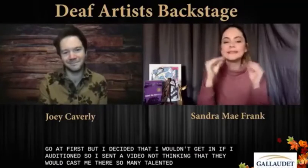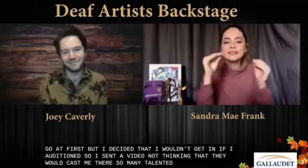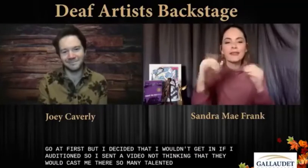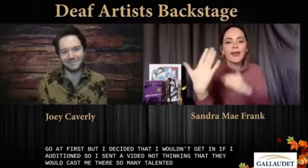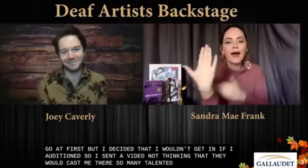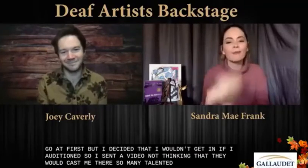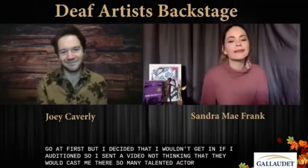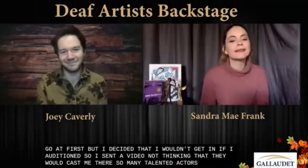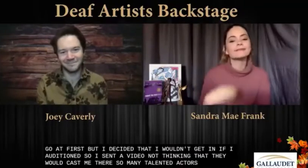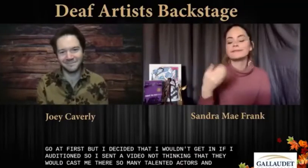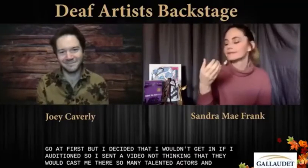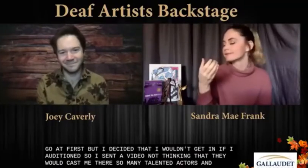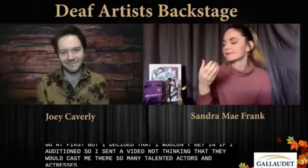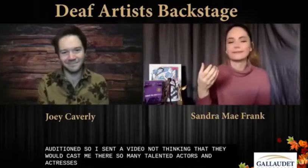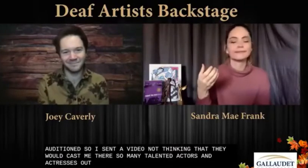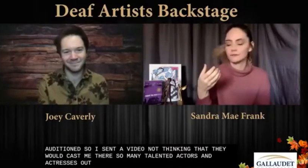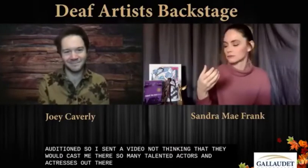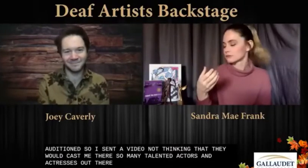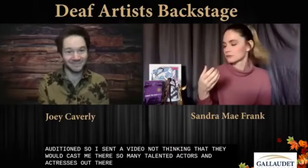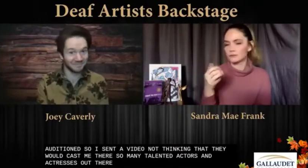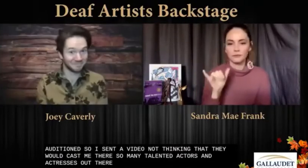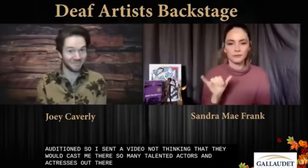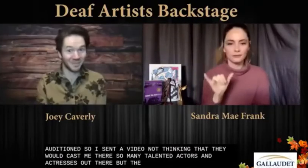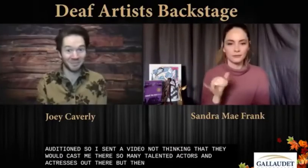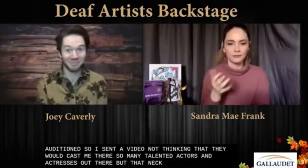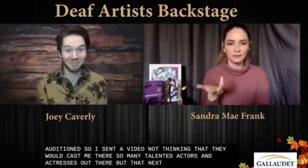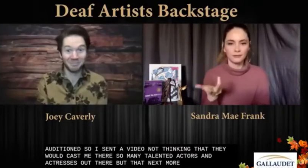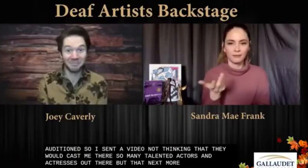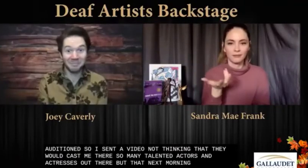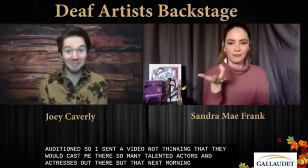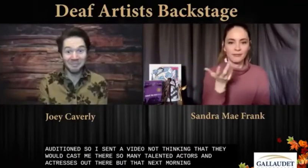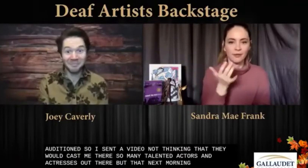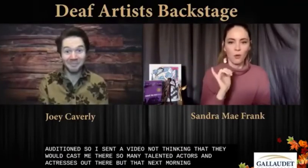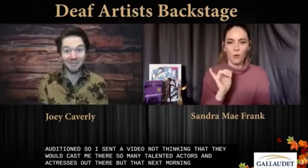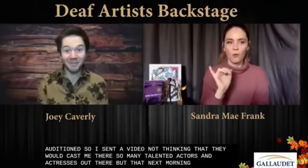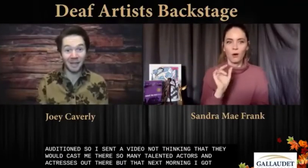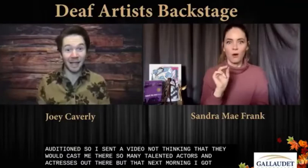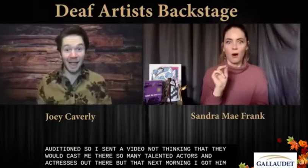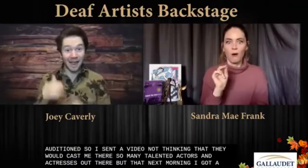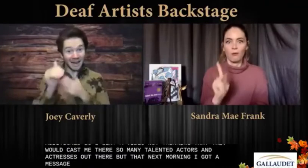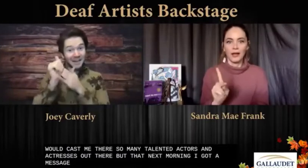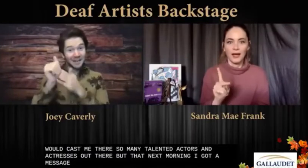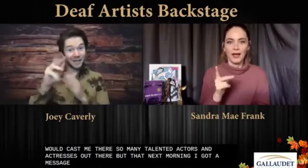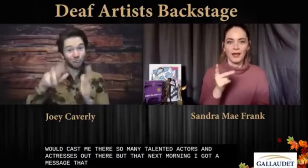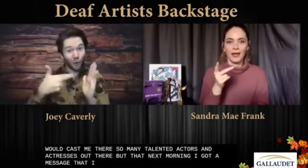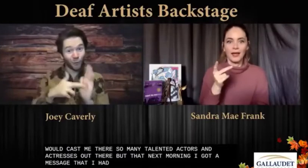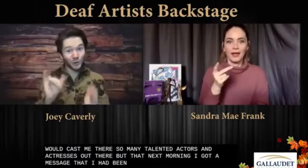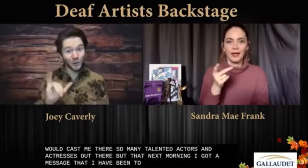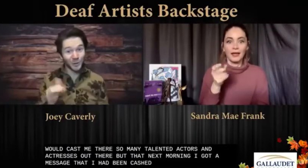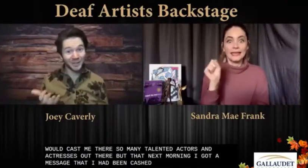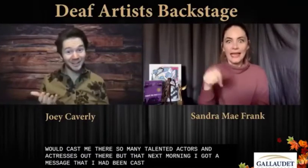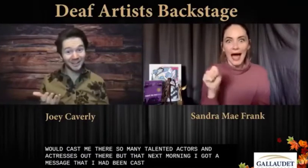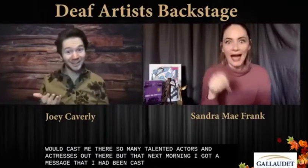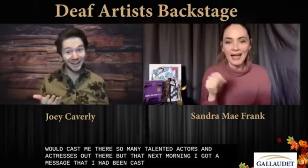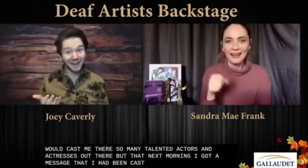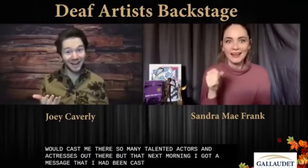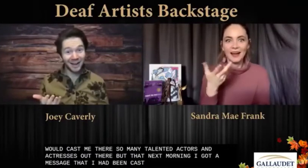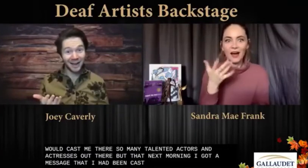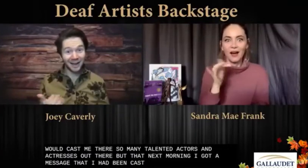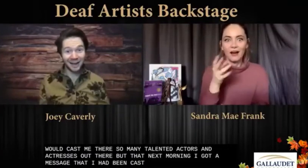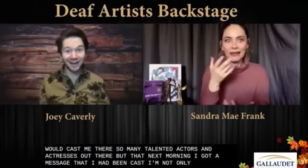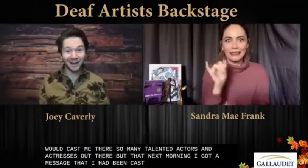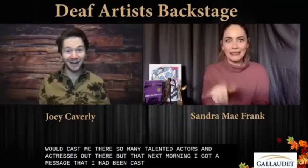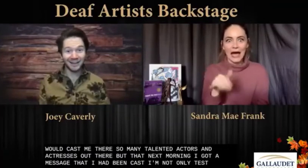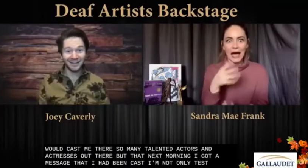actors and actresses out there but that next morning I got a message that I had been cast and not